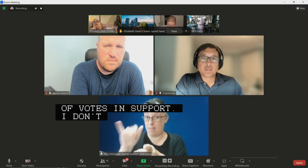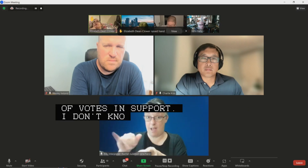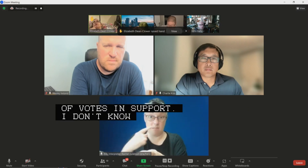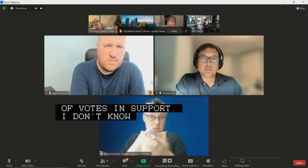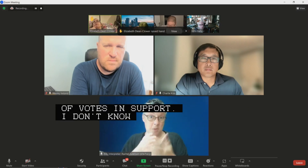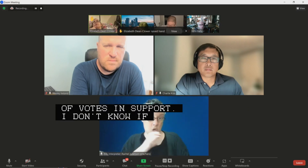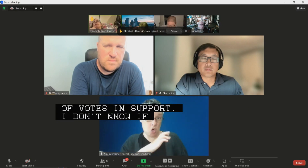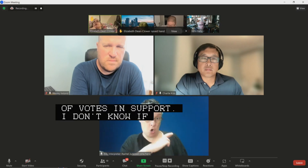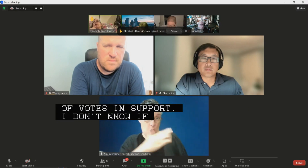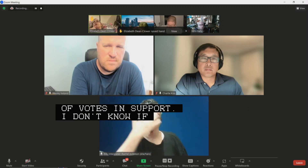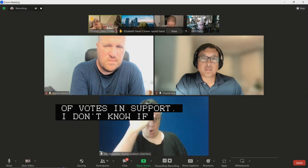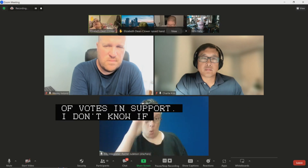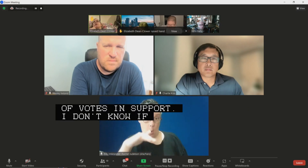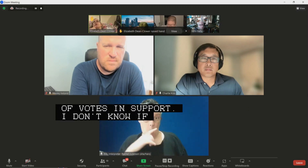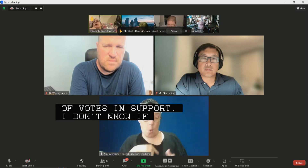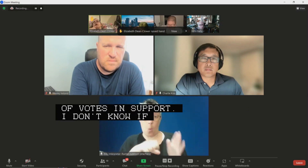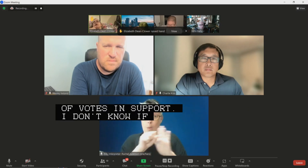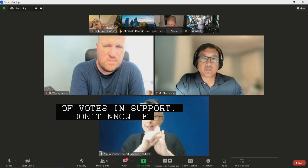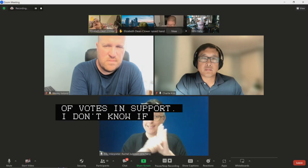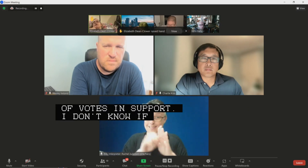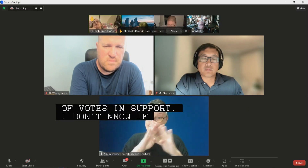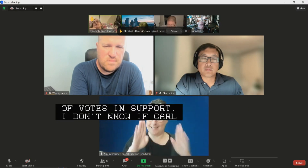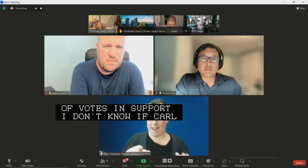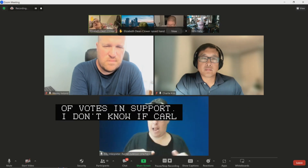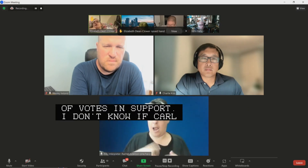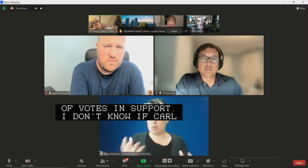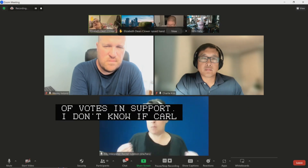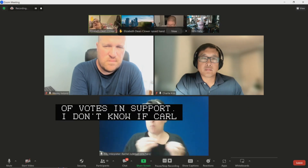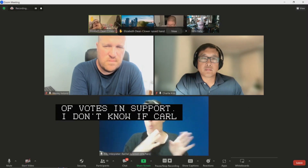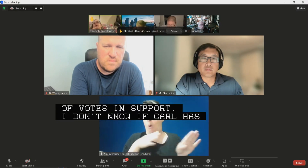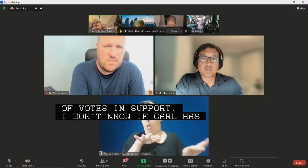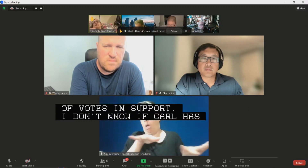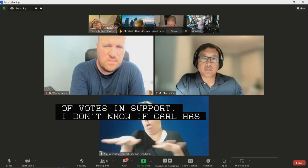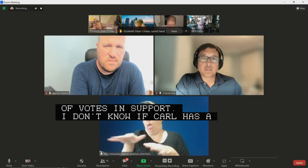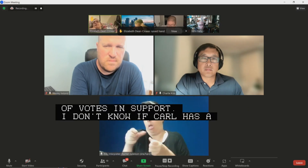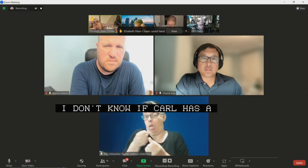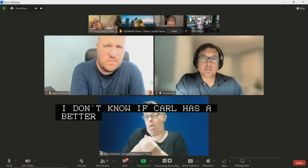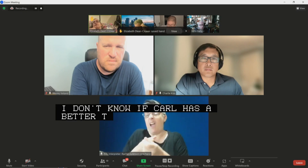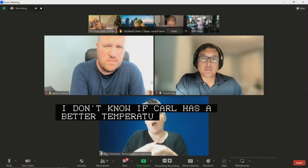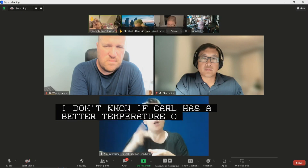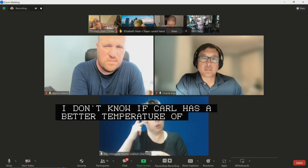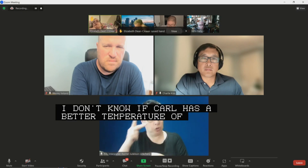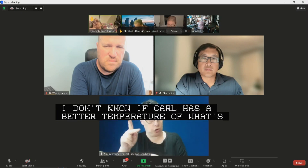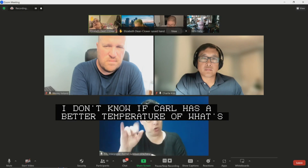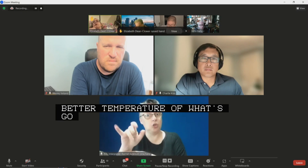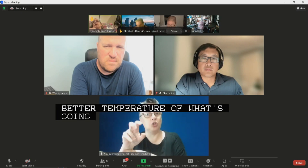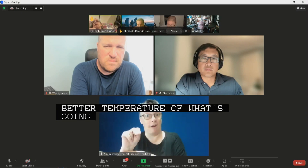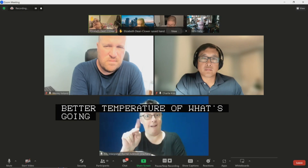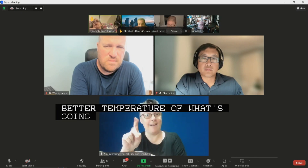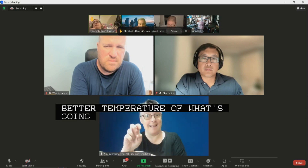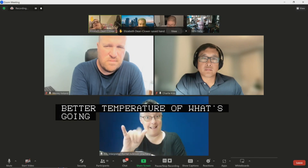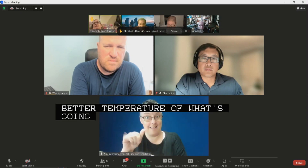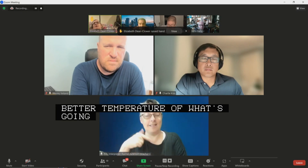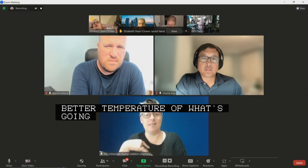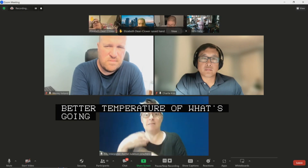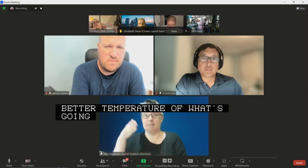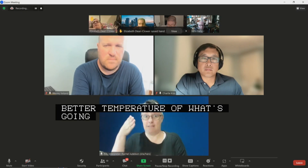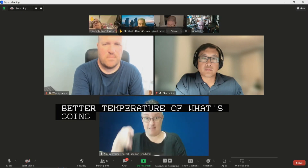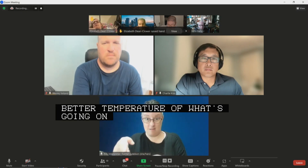better temperature of what's going on, and I saw that John Kelly was present for at least part of